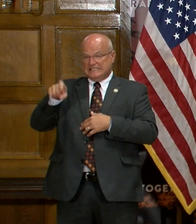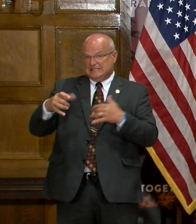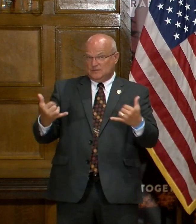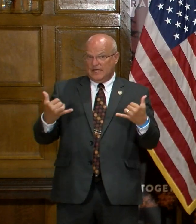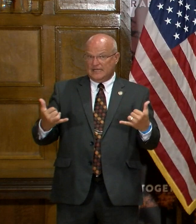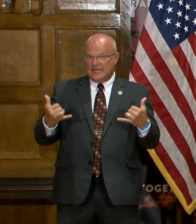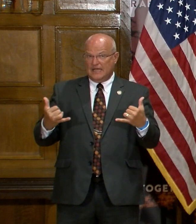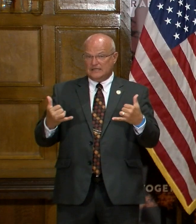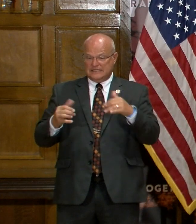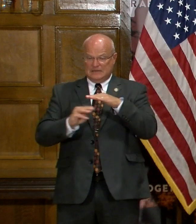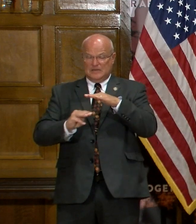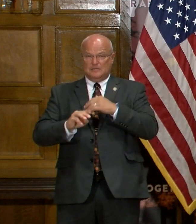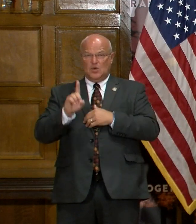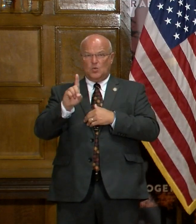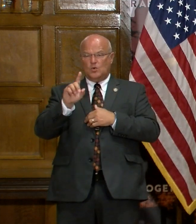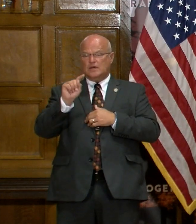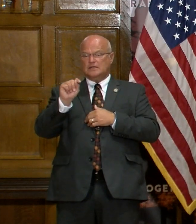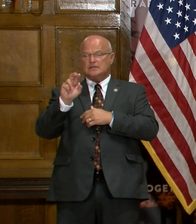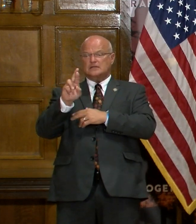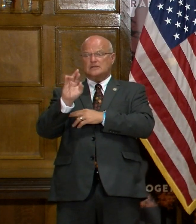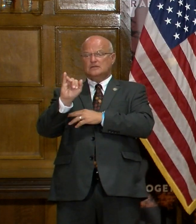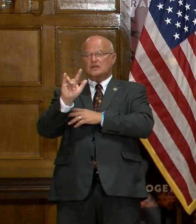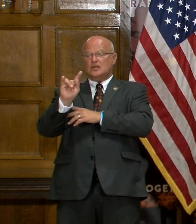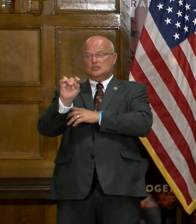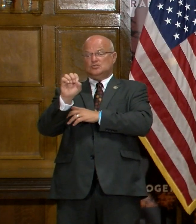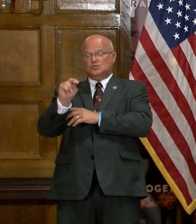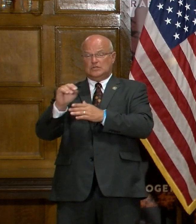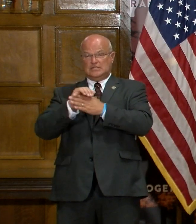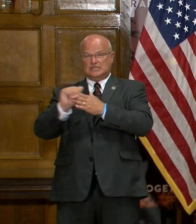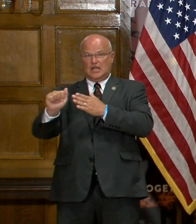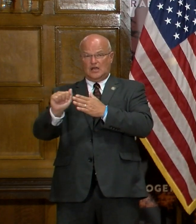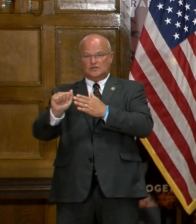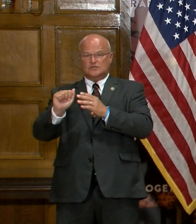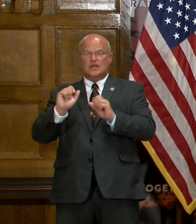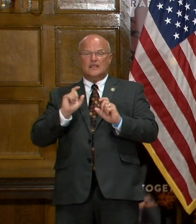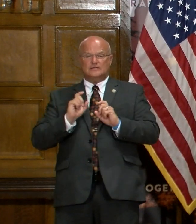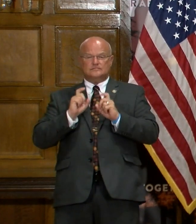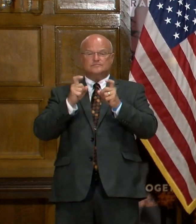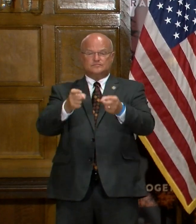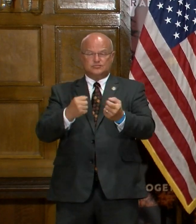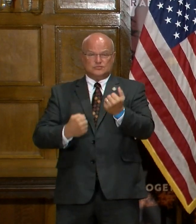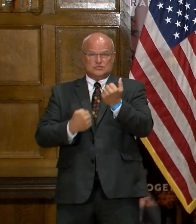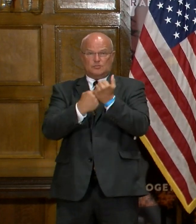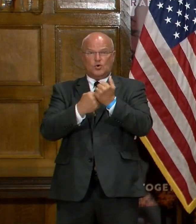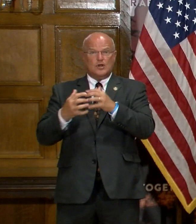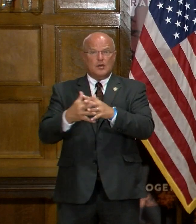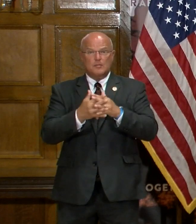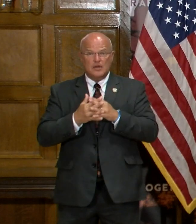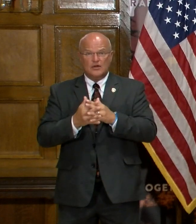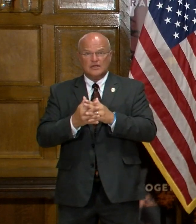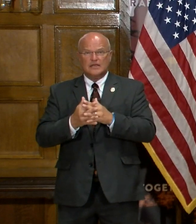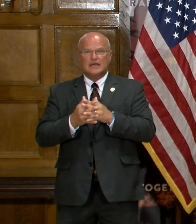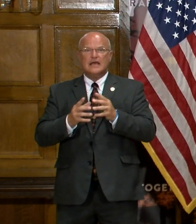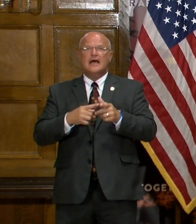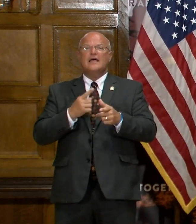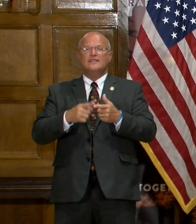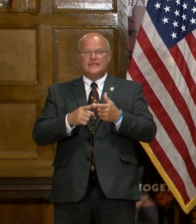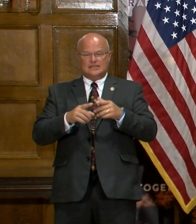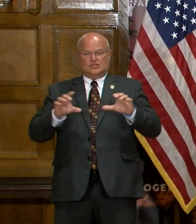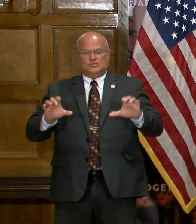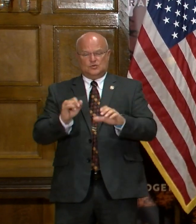right now, which is a minimum of $1 trillion that would go to the support of America, then let's get that out the